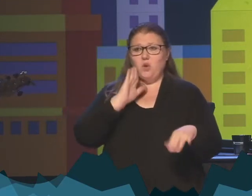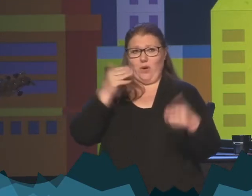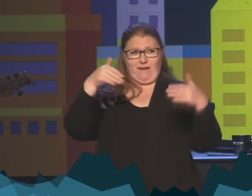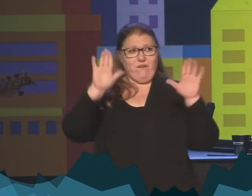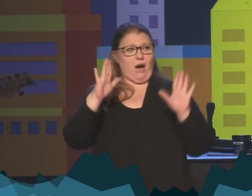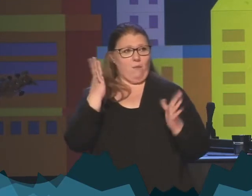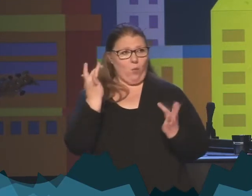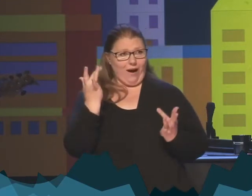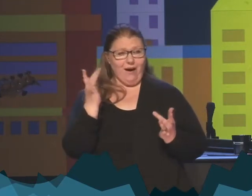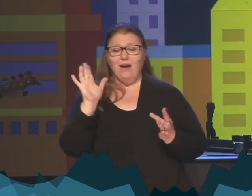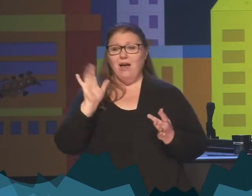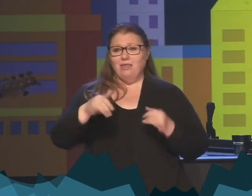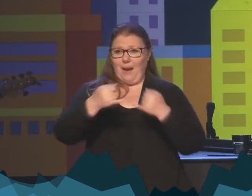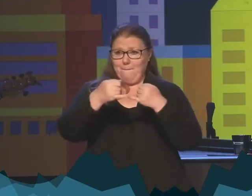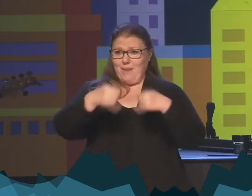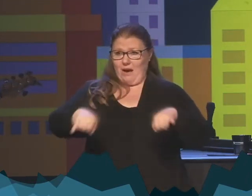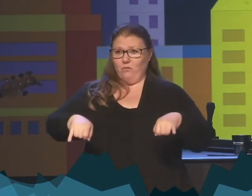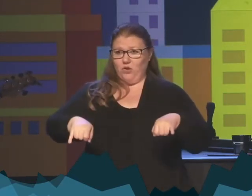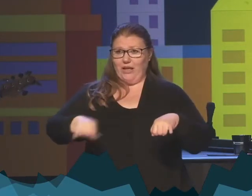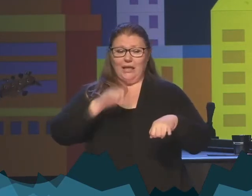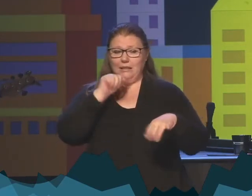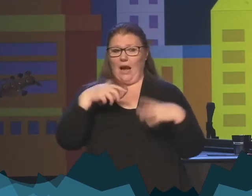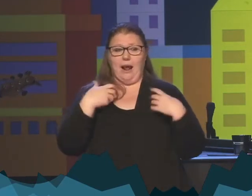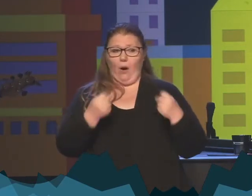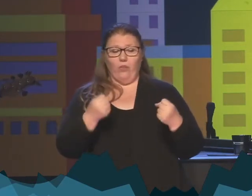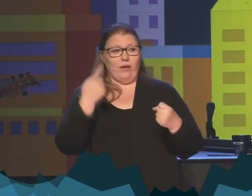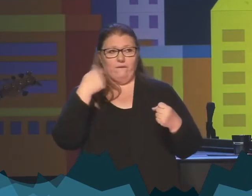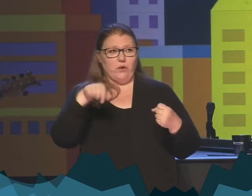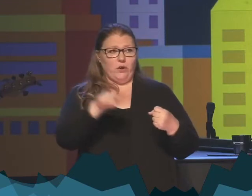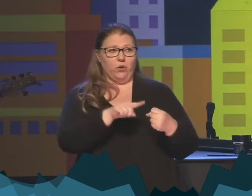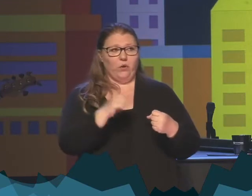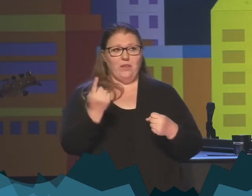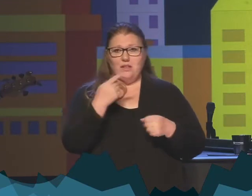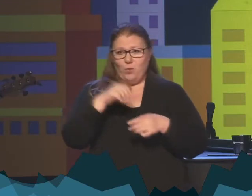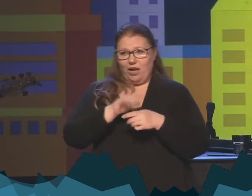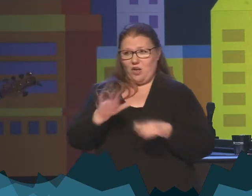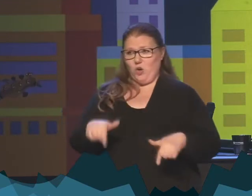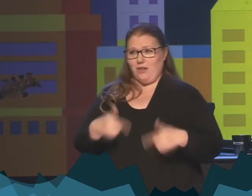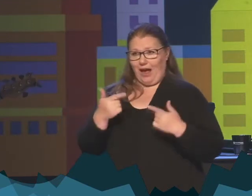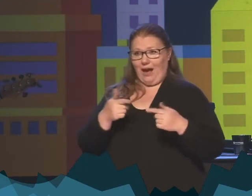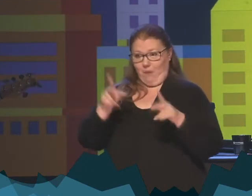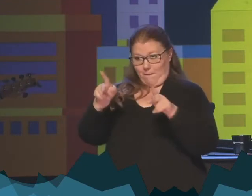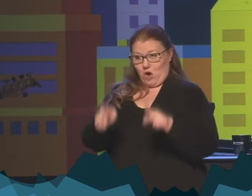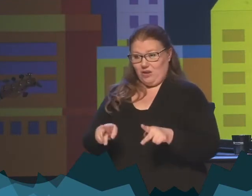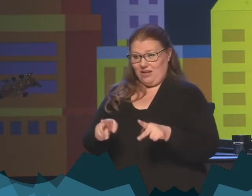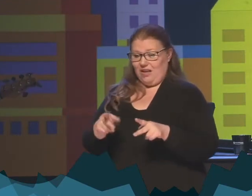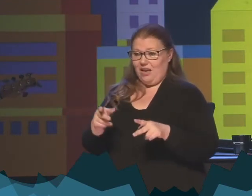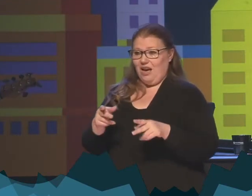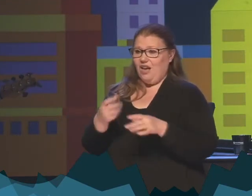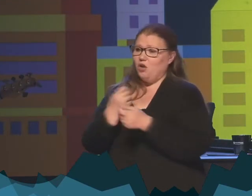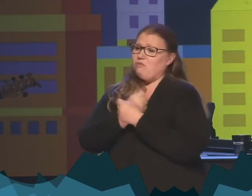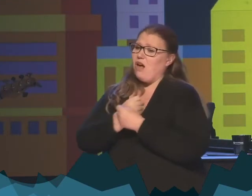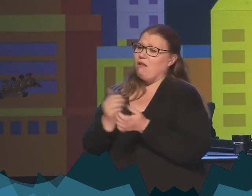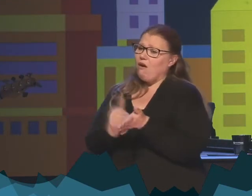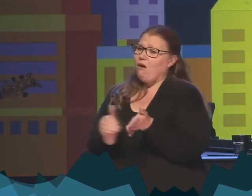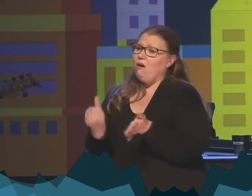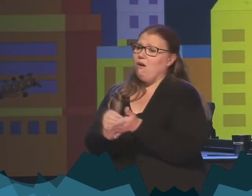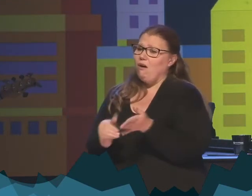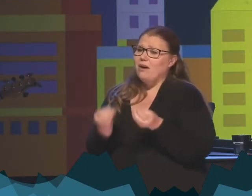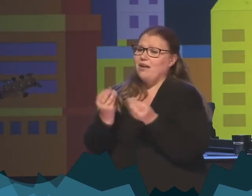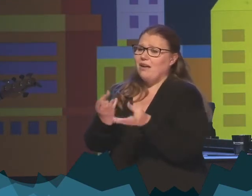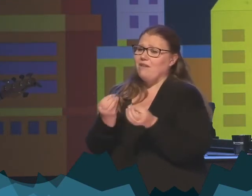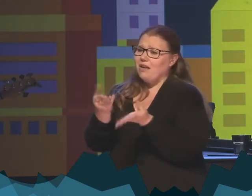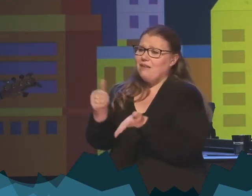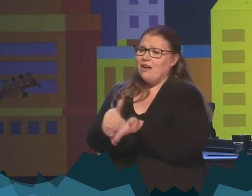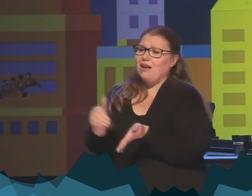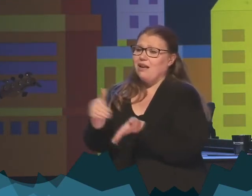because that boundary it's become unhealthy for you. There's someone in your life, an individual that you have loved and loved and loved and loved and given and given and